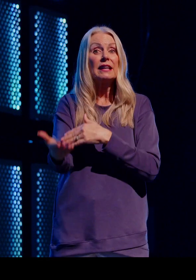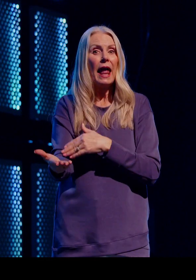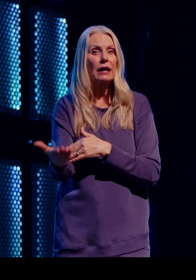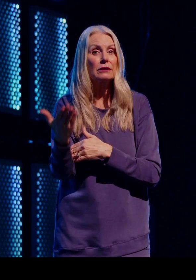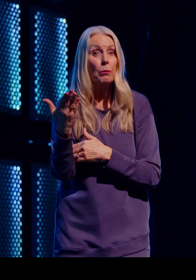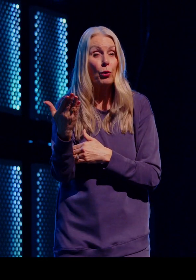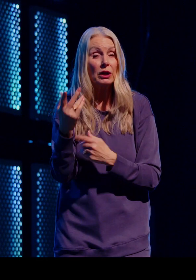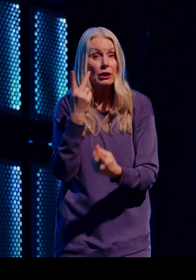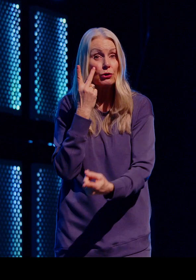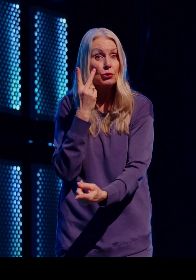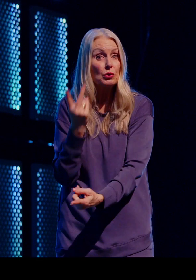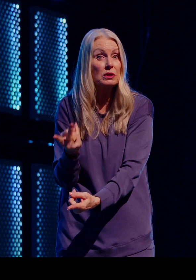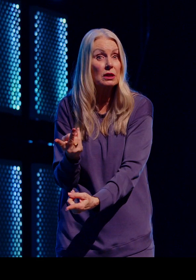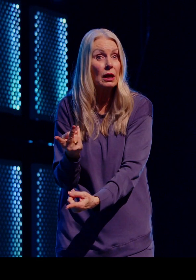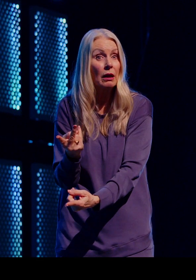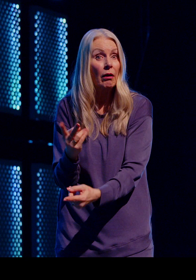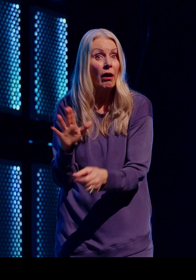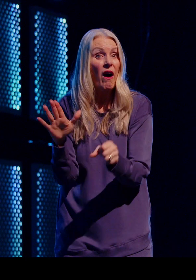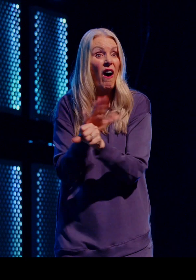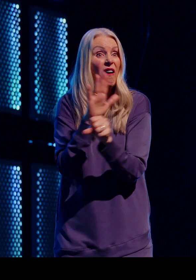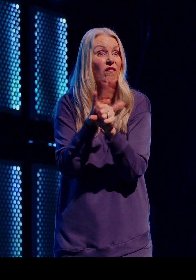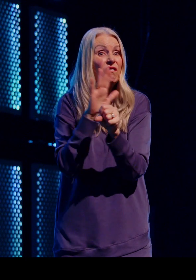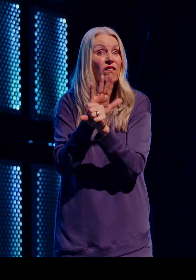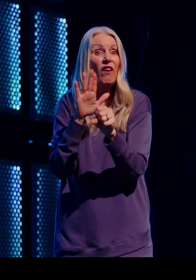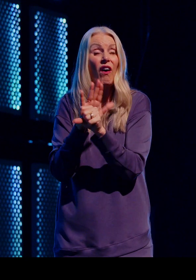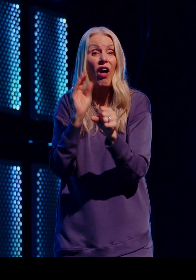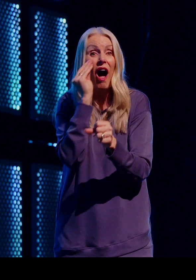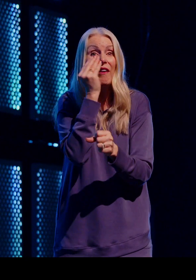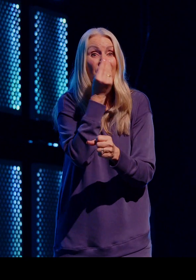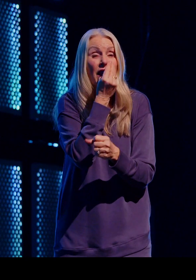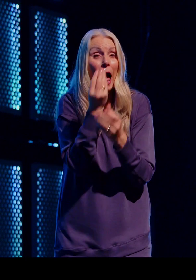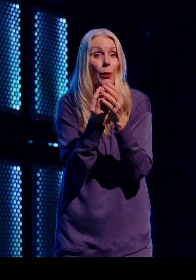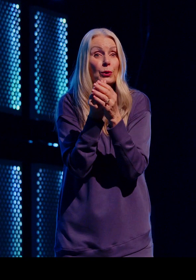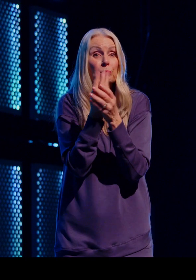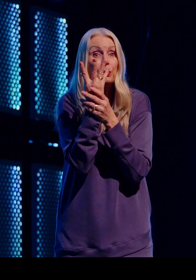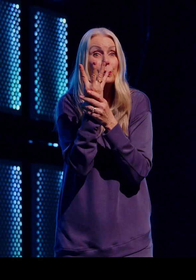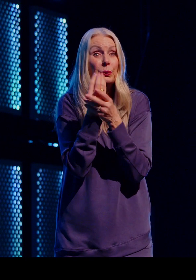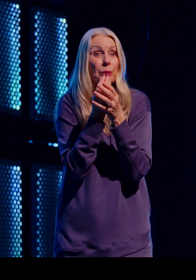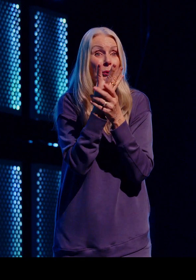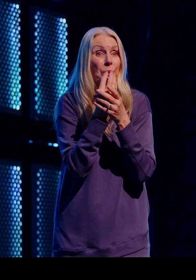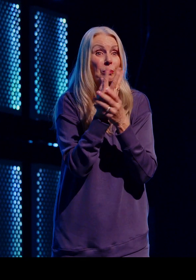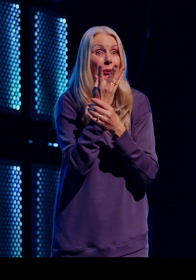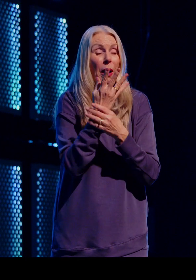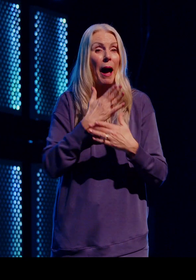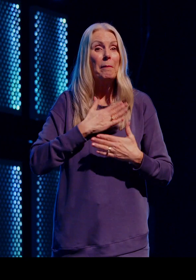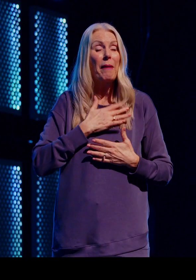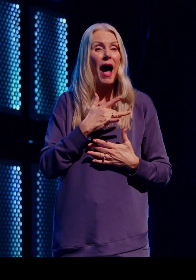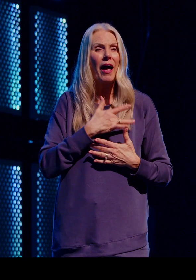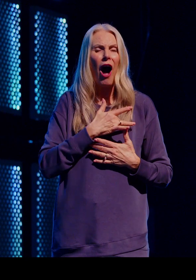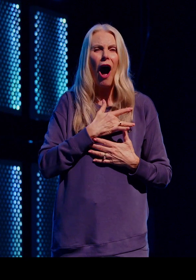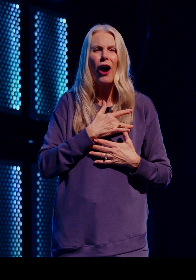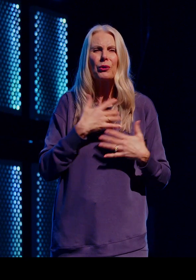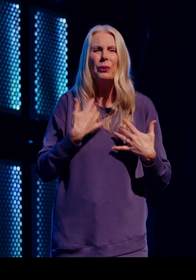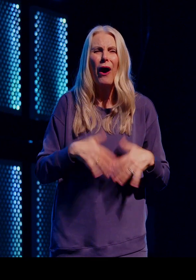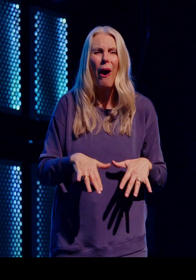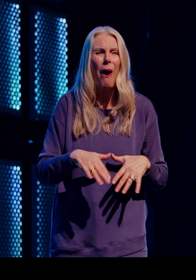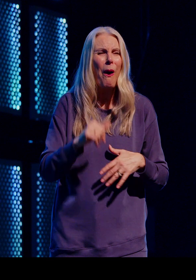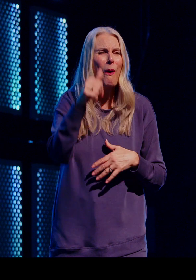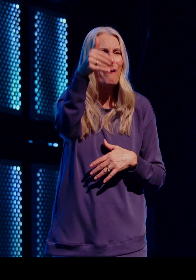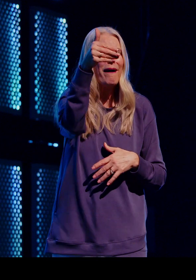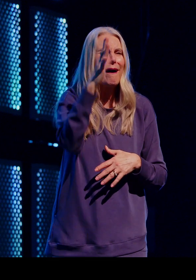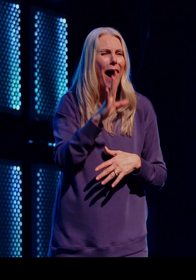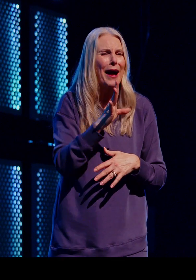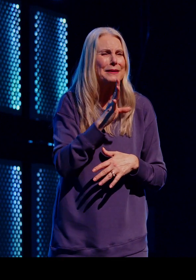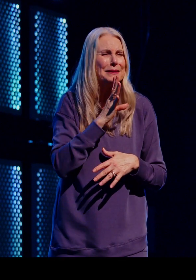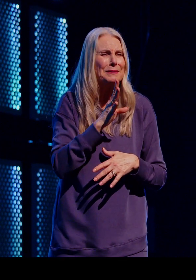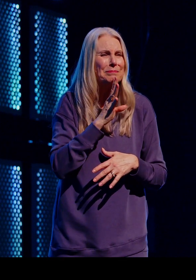and it was just loaded with flowers. And I thought that was really cool. And my heart, I just thought, God was pleased, and it was just cool to be